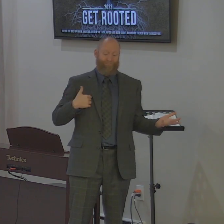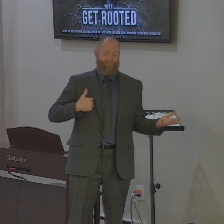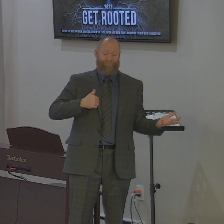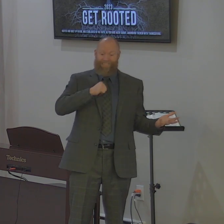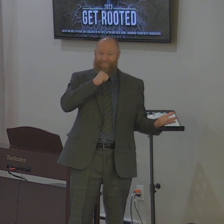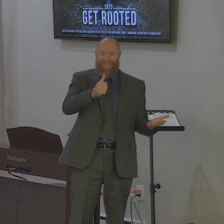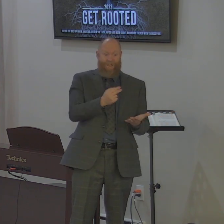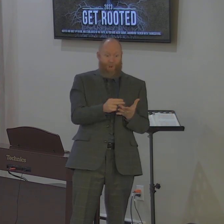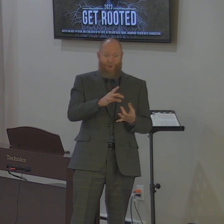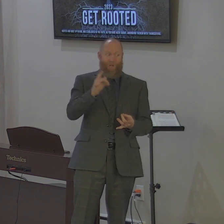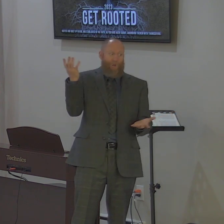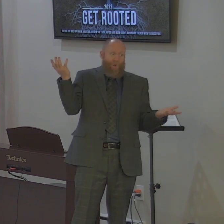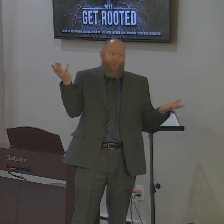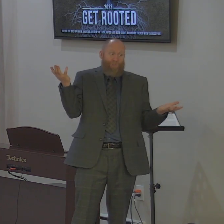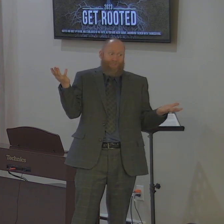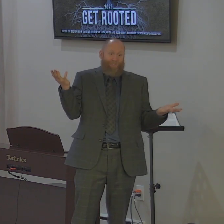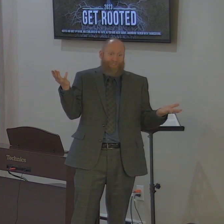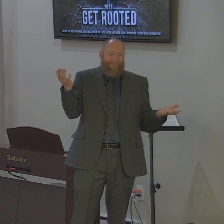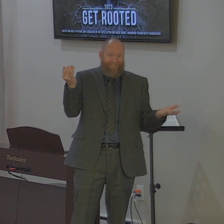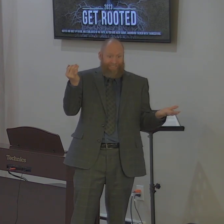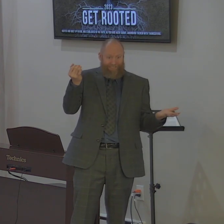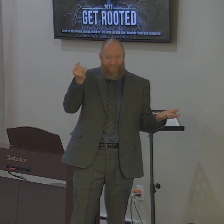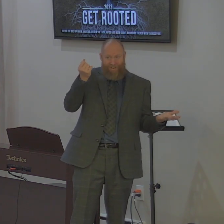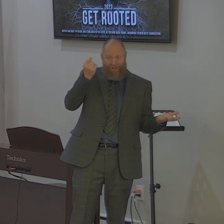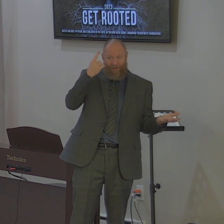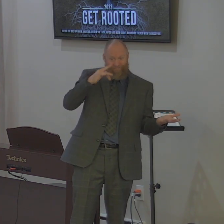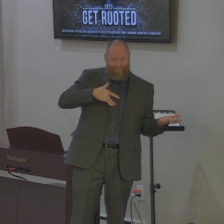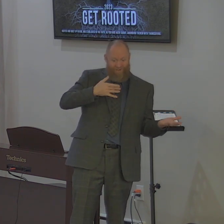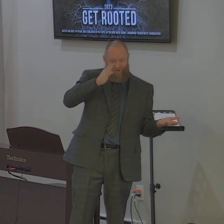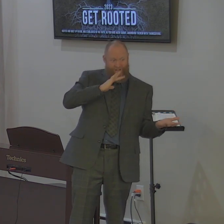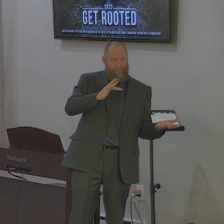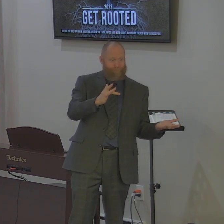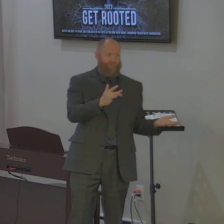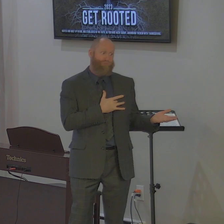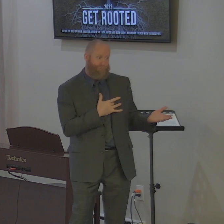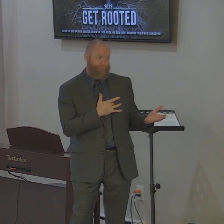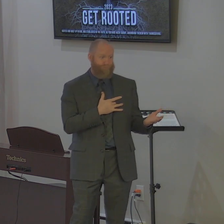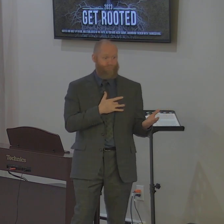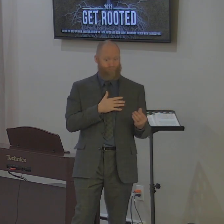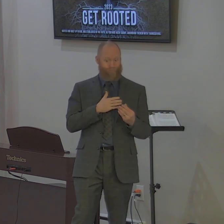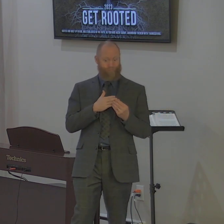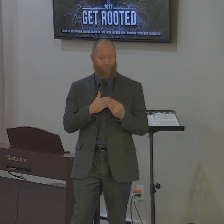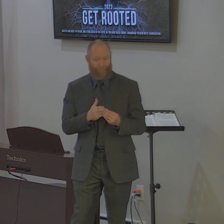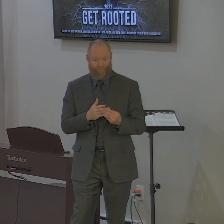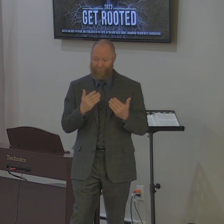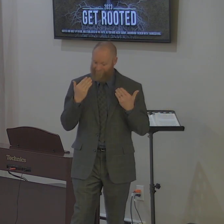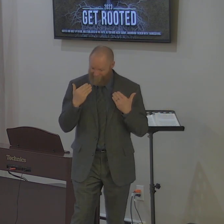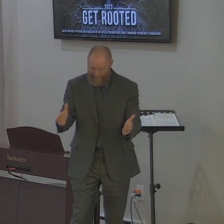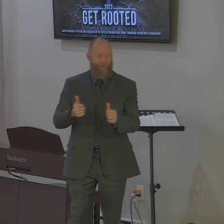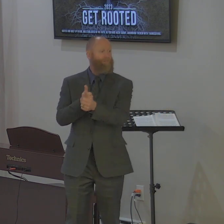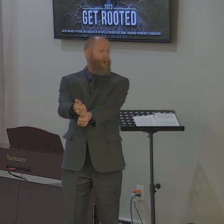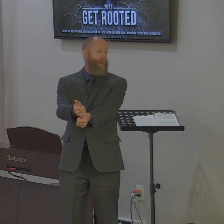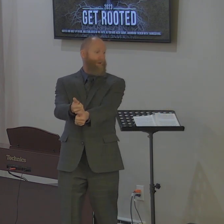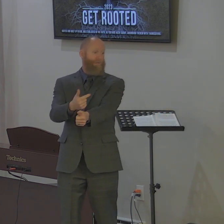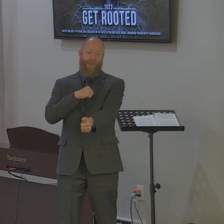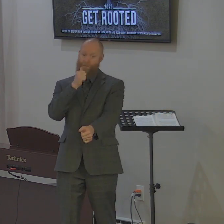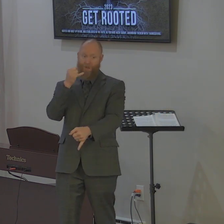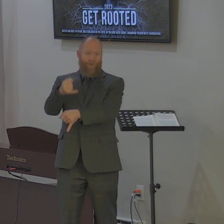Ghost. If God's working and God is calling you to go there, I'm not going to be in the way. You obey